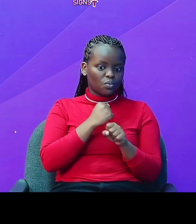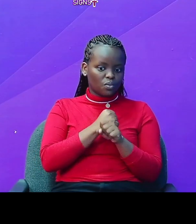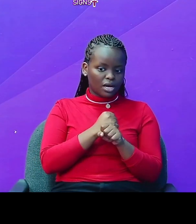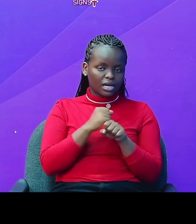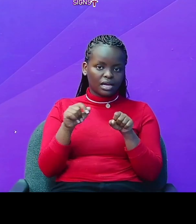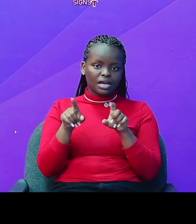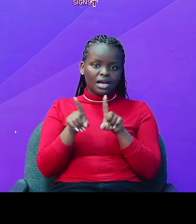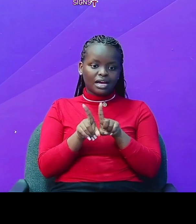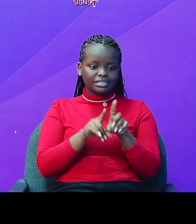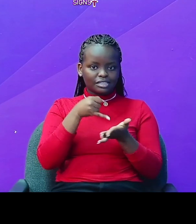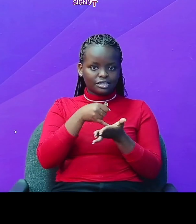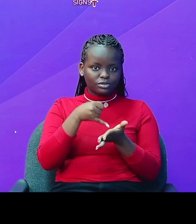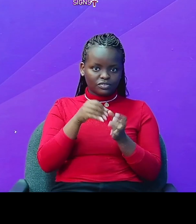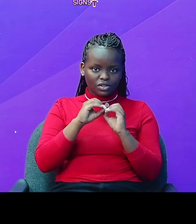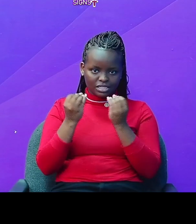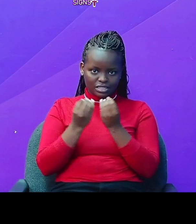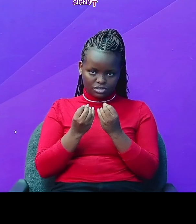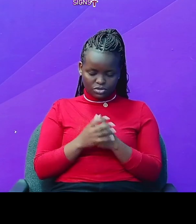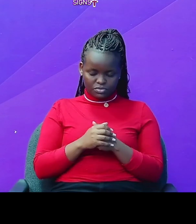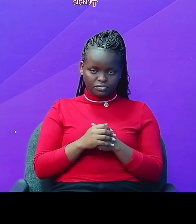inclusive organization.